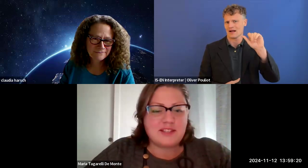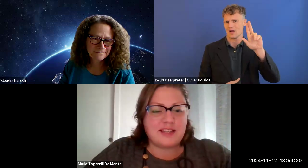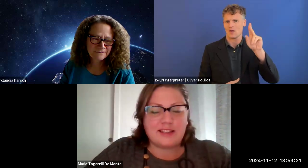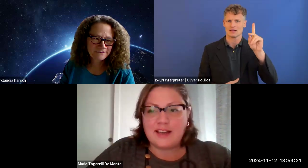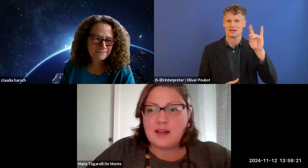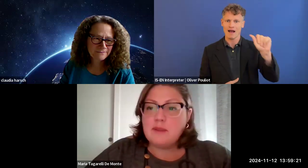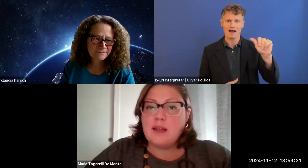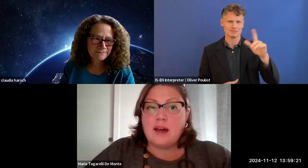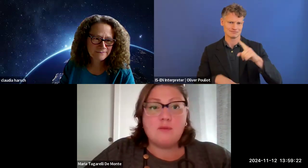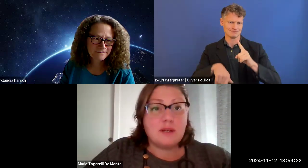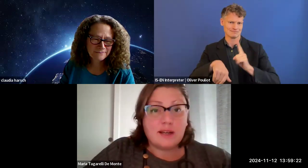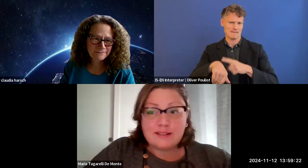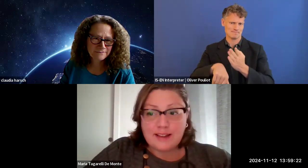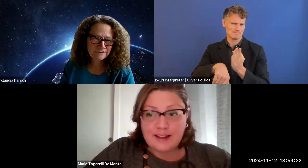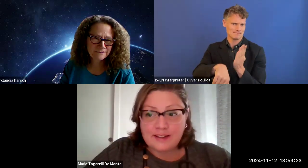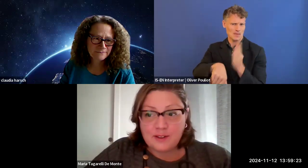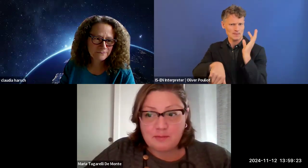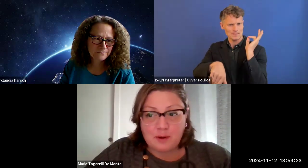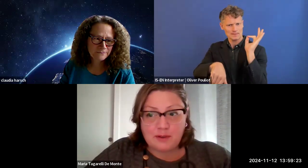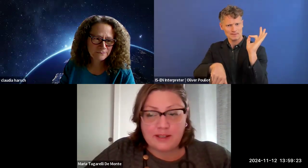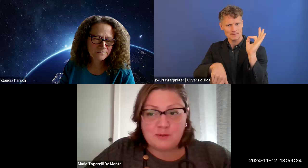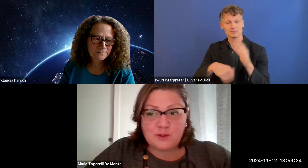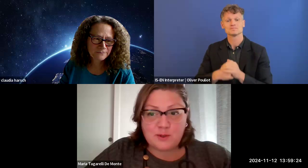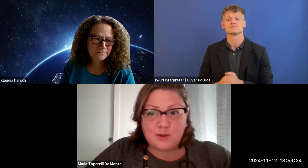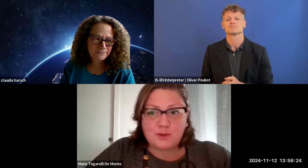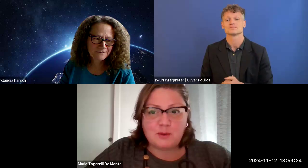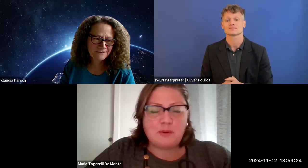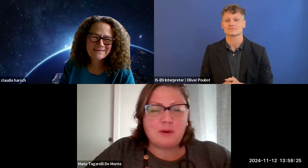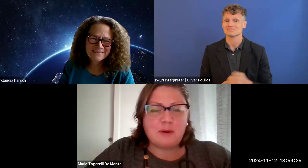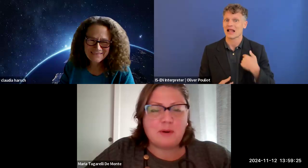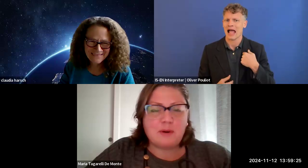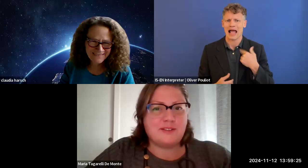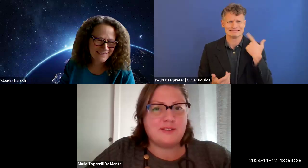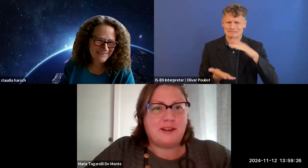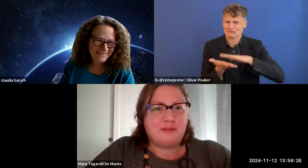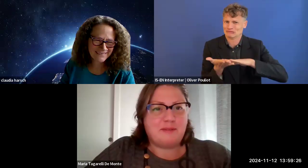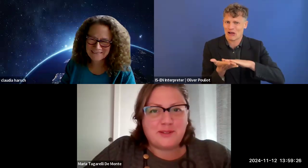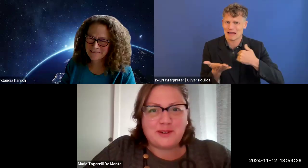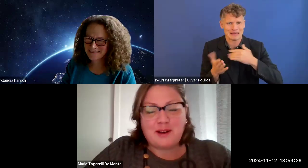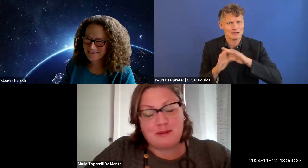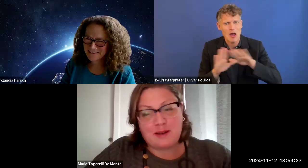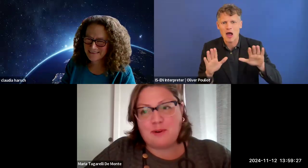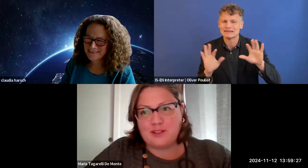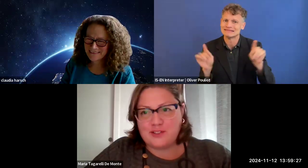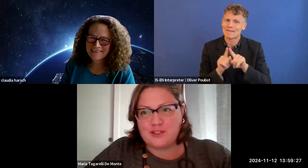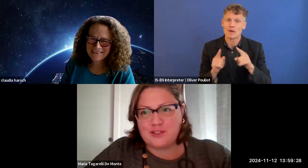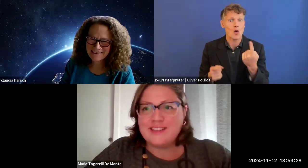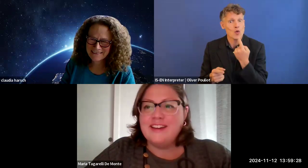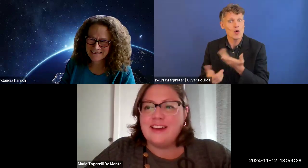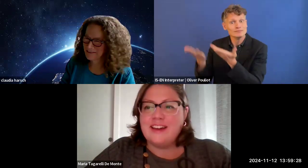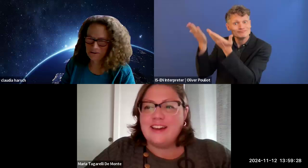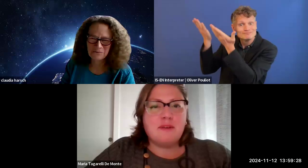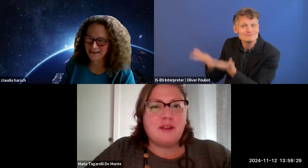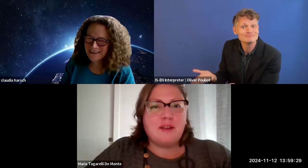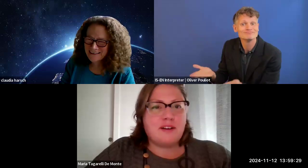Thank you very much for staying in the time. I realized that I did not properly introduce you, so probably it's a good time to do so. I